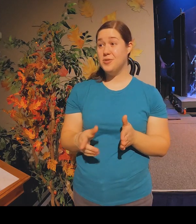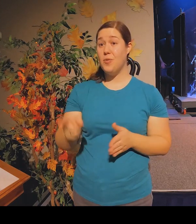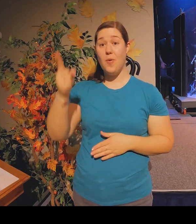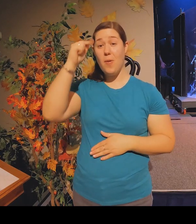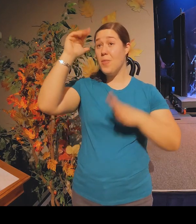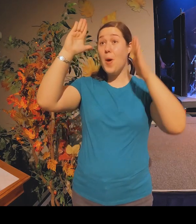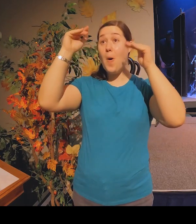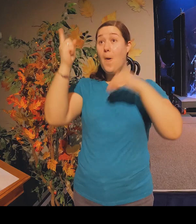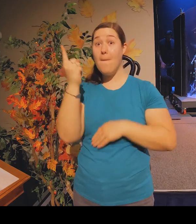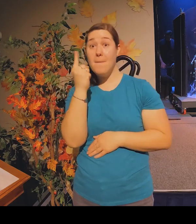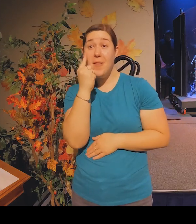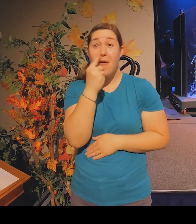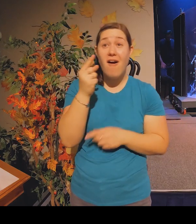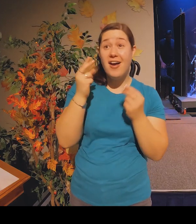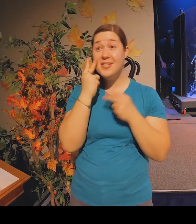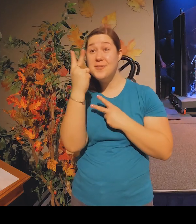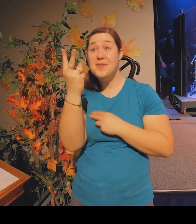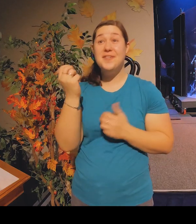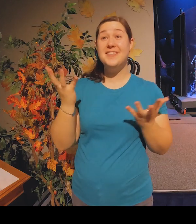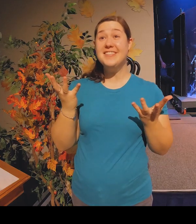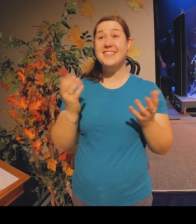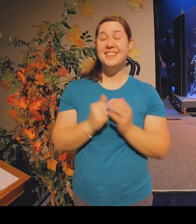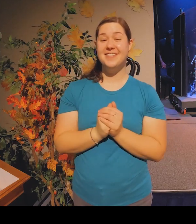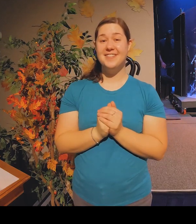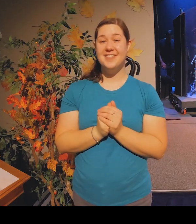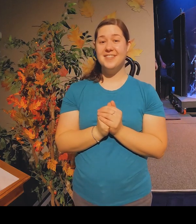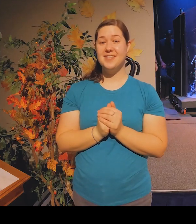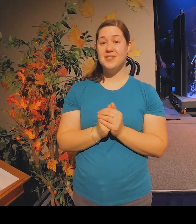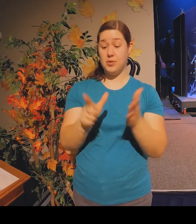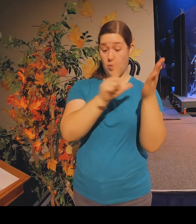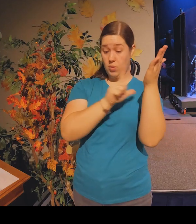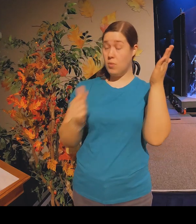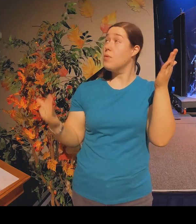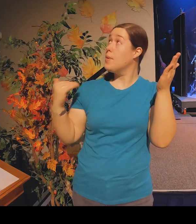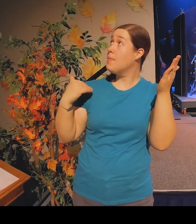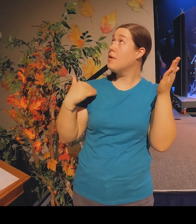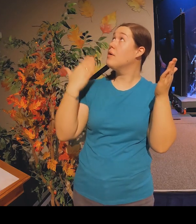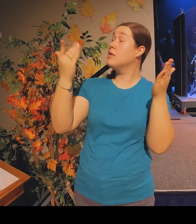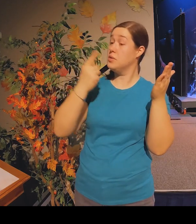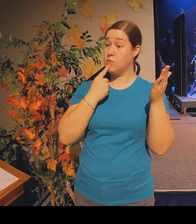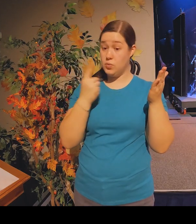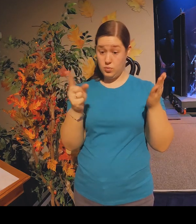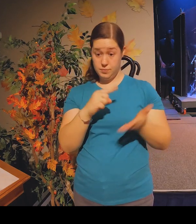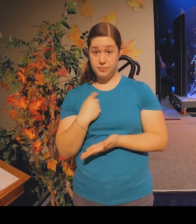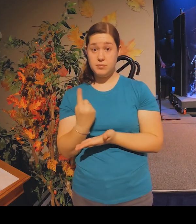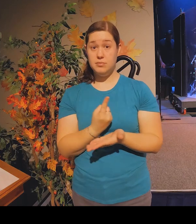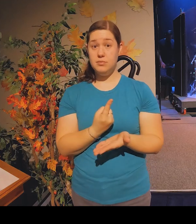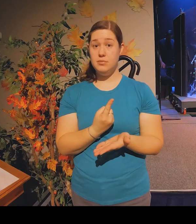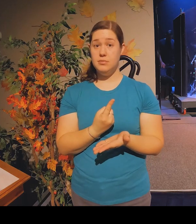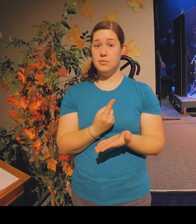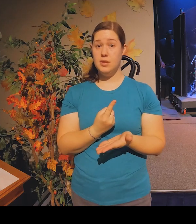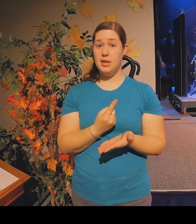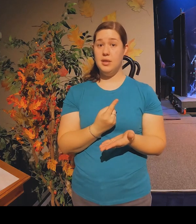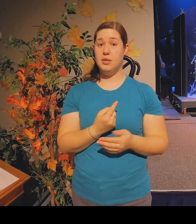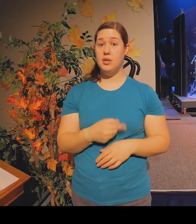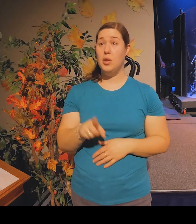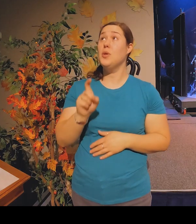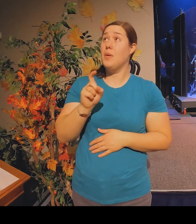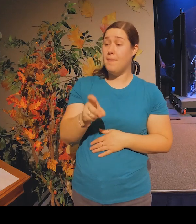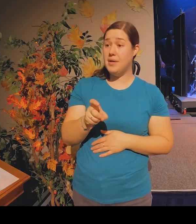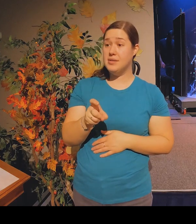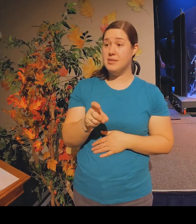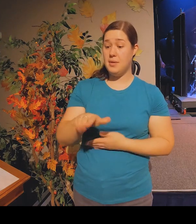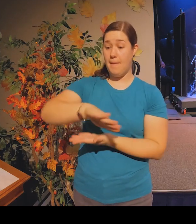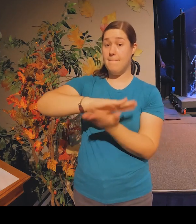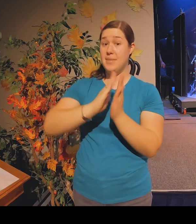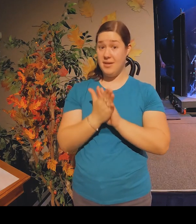eyes. Oh, I'm reminded of, Lord, what you said to us, that unless you can become like a little child, come to me like